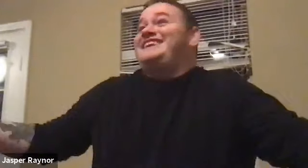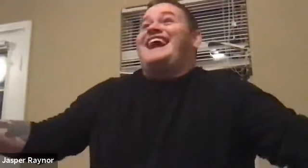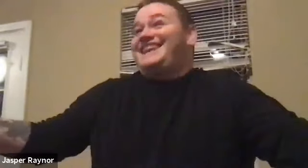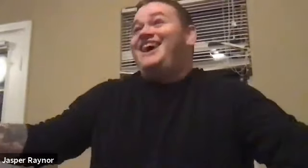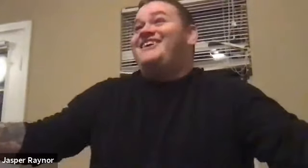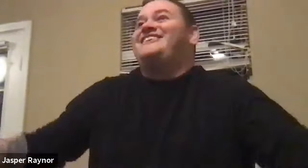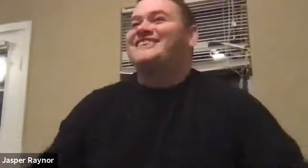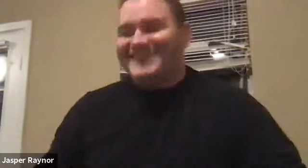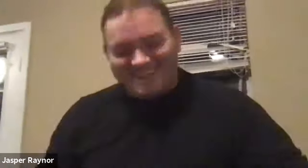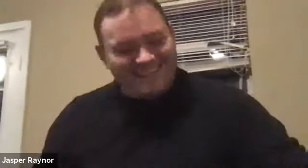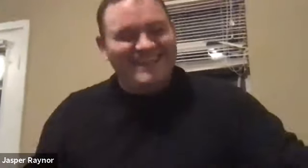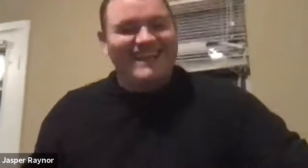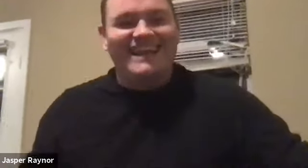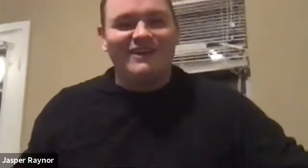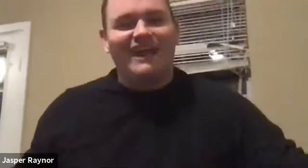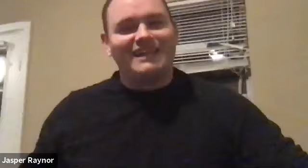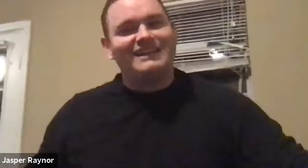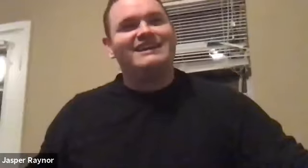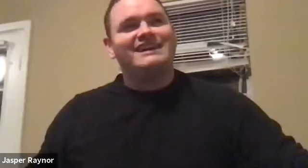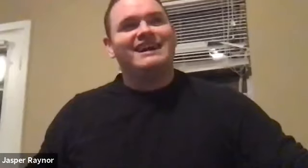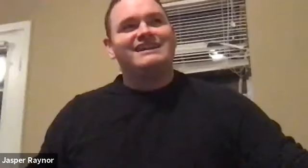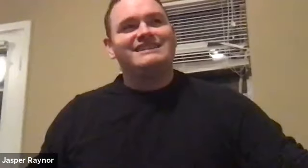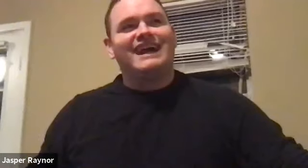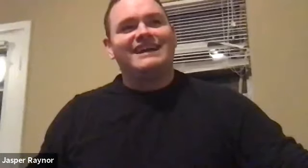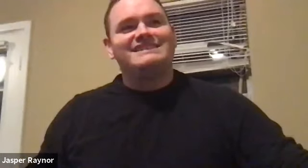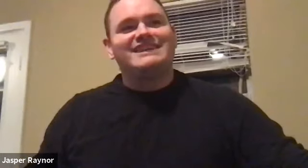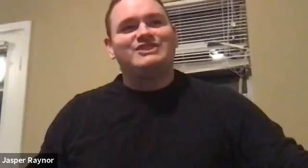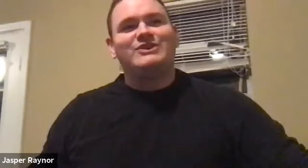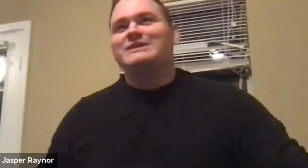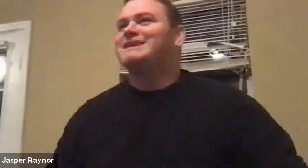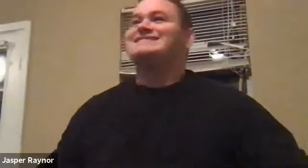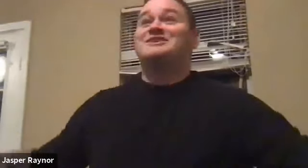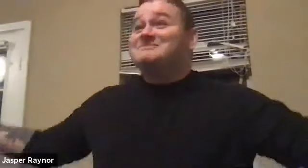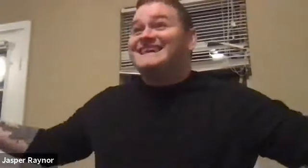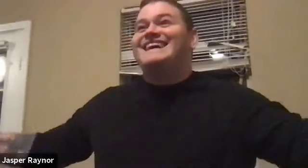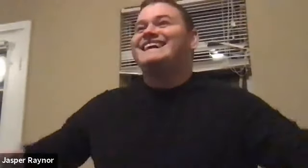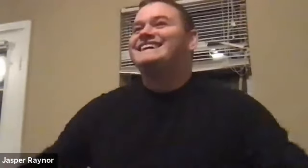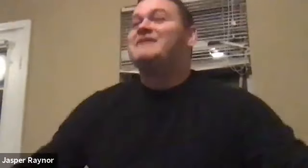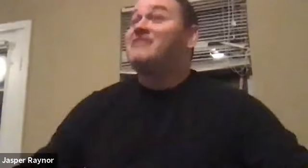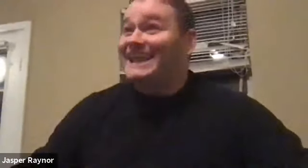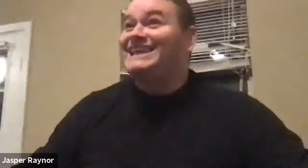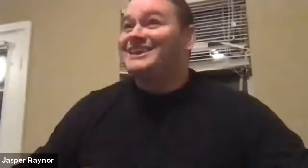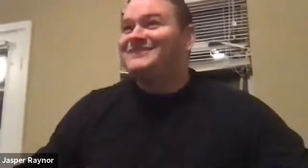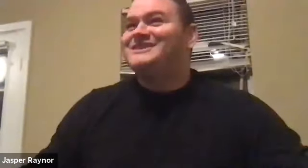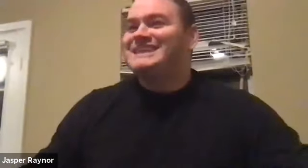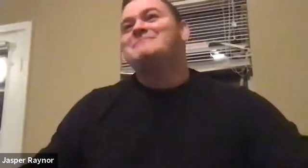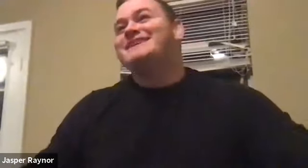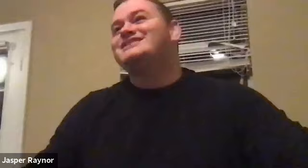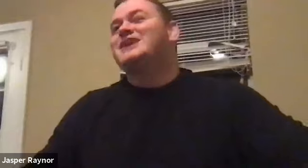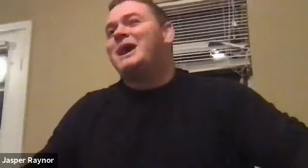not know. And they were like, "Yeah, I guess that's true." And I'm like, "So thank you for telling me good job.